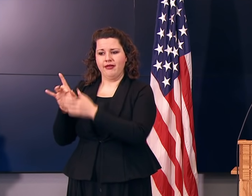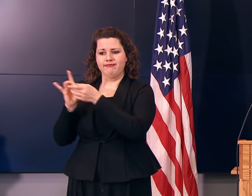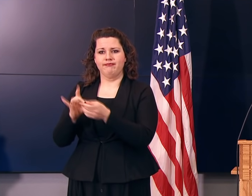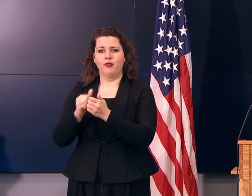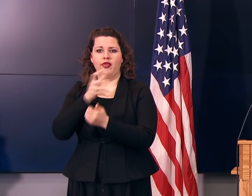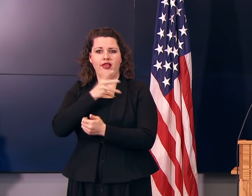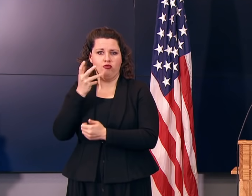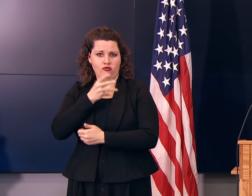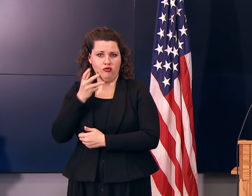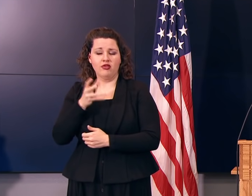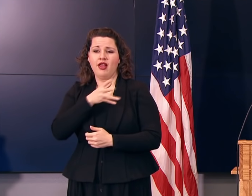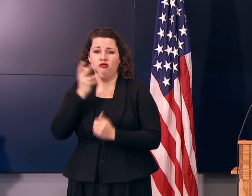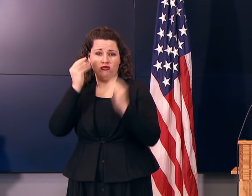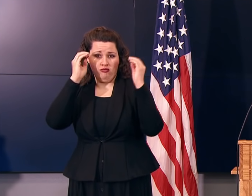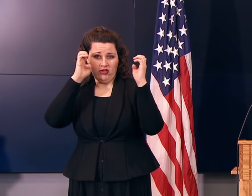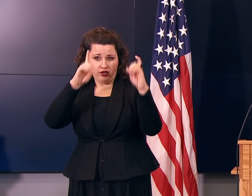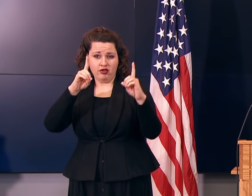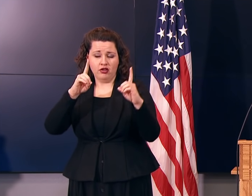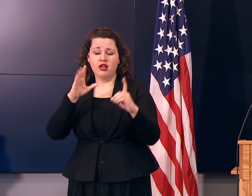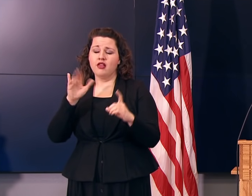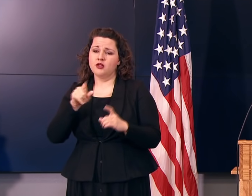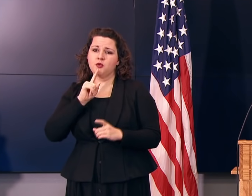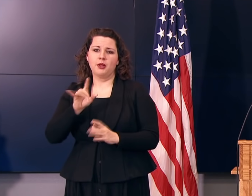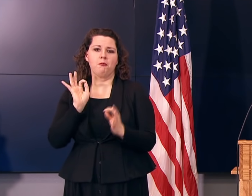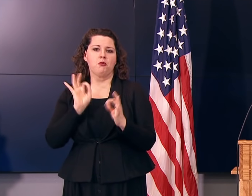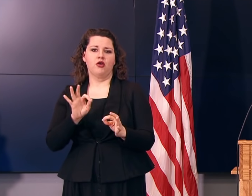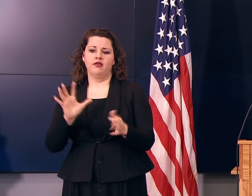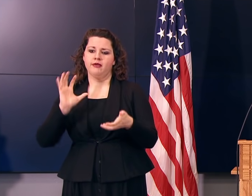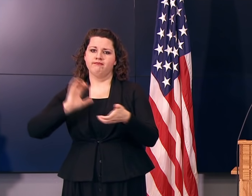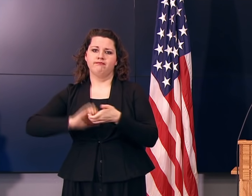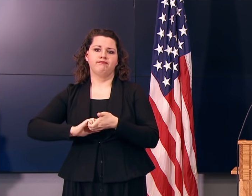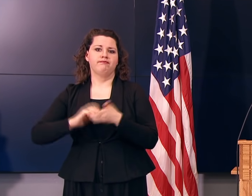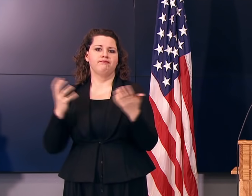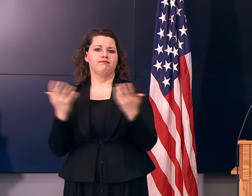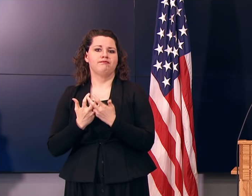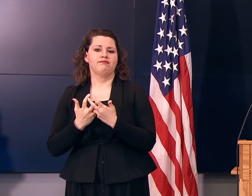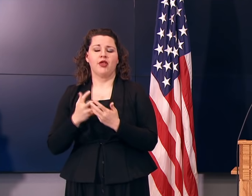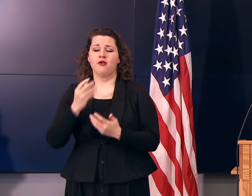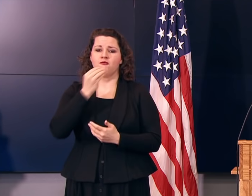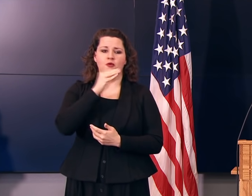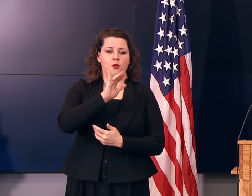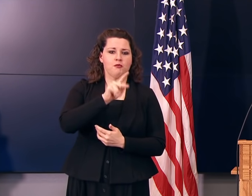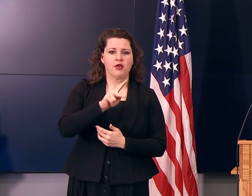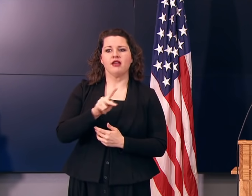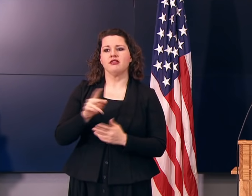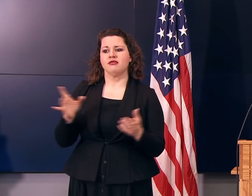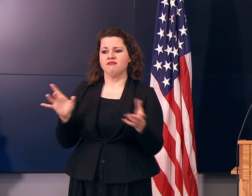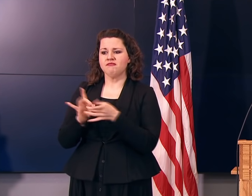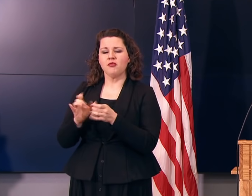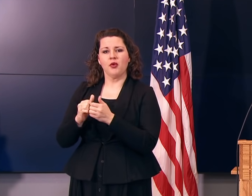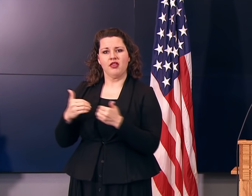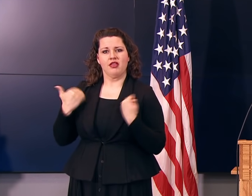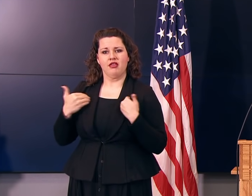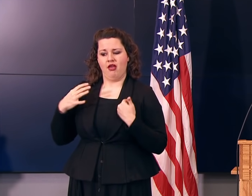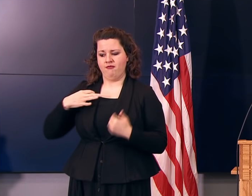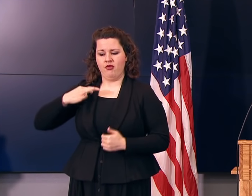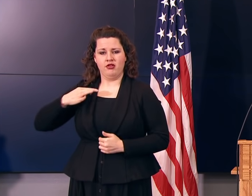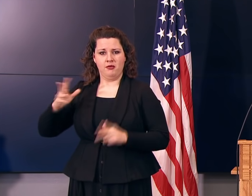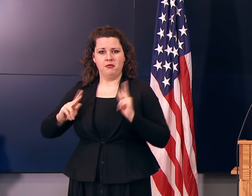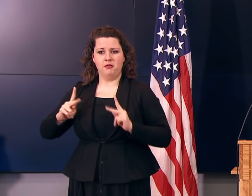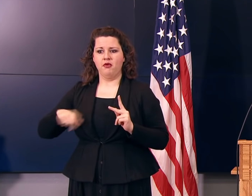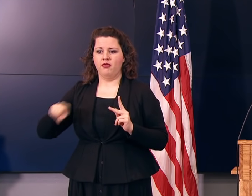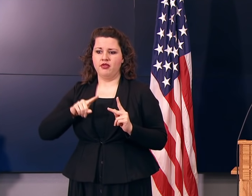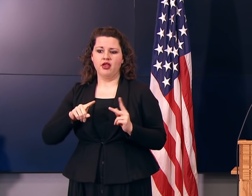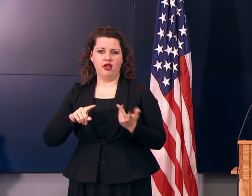agriculture and ag education, this really is a perfect partnership that will connect food banks with young volunteers who are at